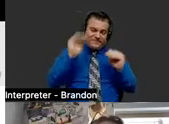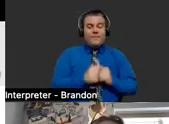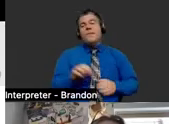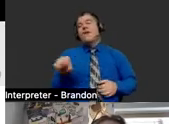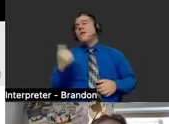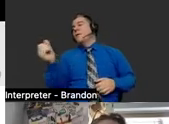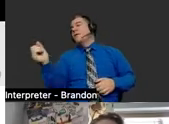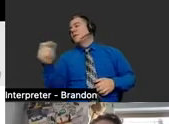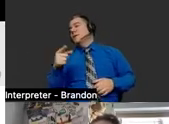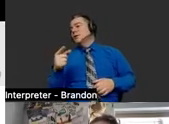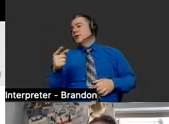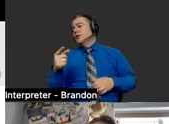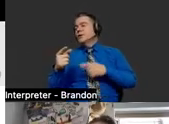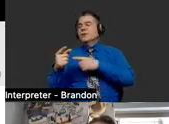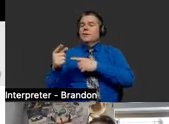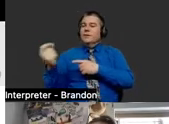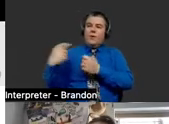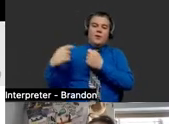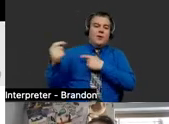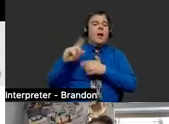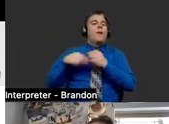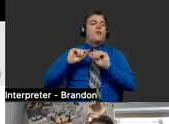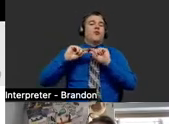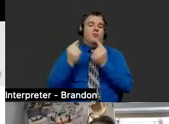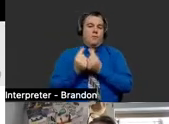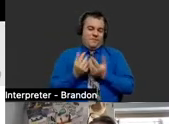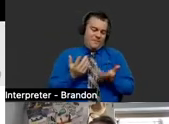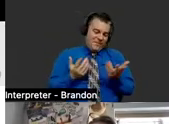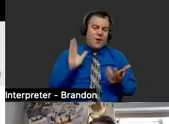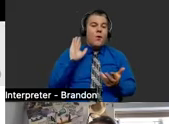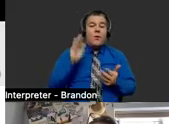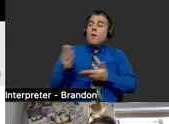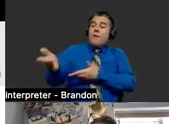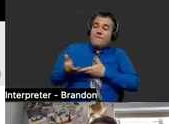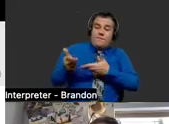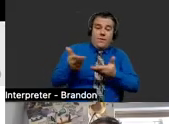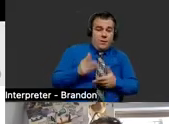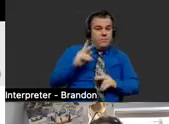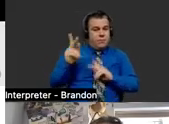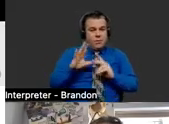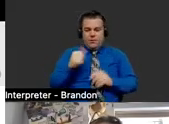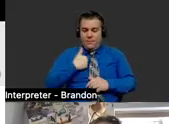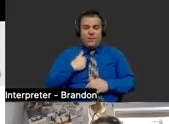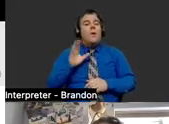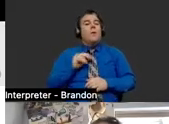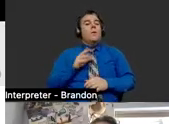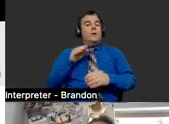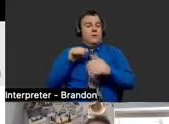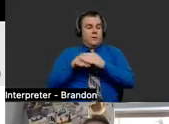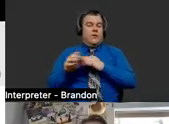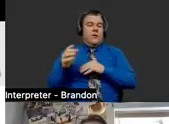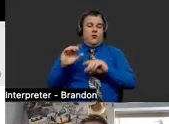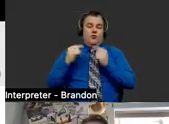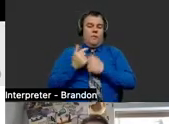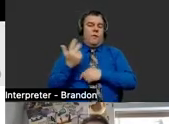getting is about the group. So we're going to invite our people and ourselves who want to go in this group when we do this 3-day reset. I was in a group